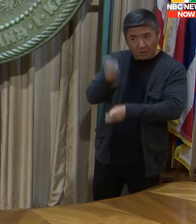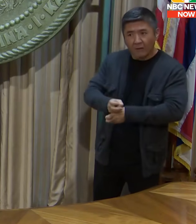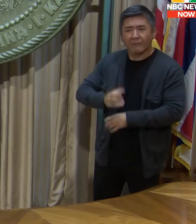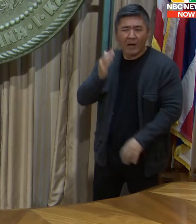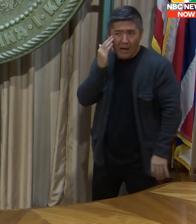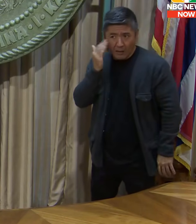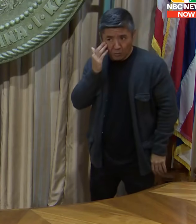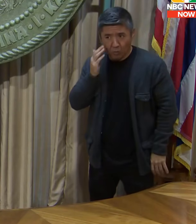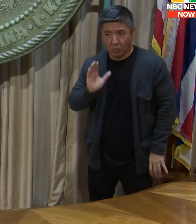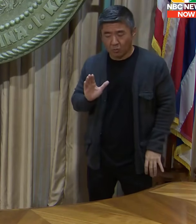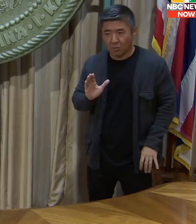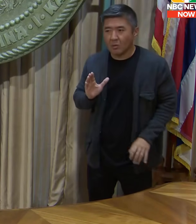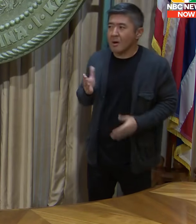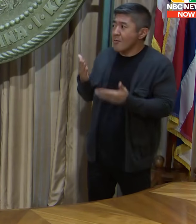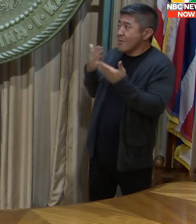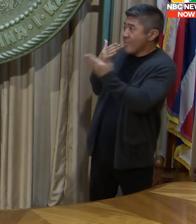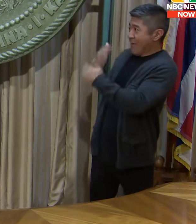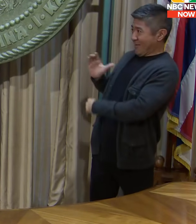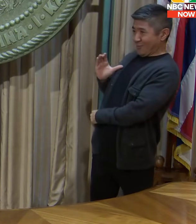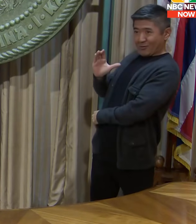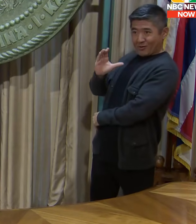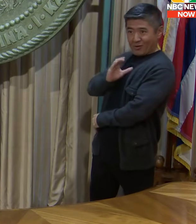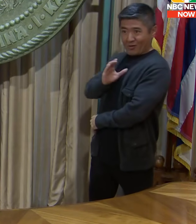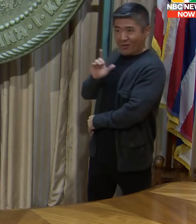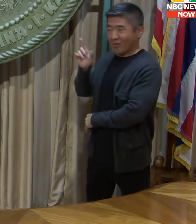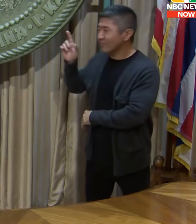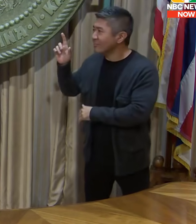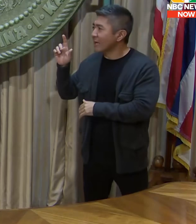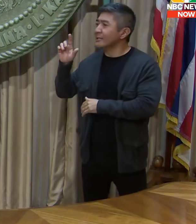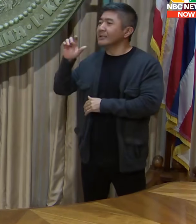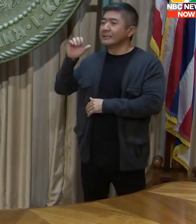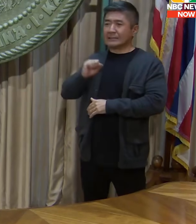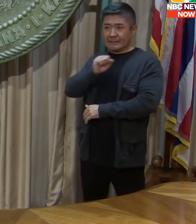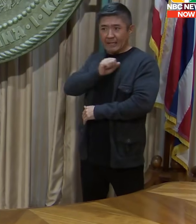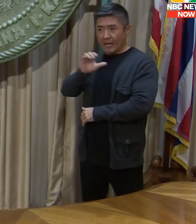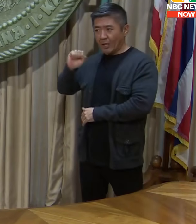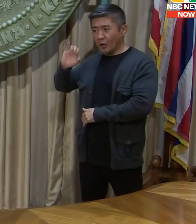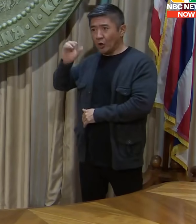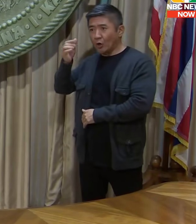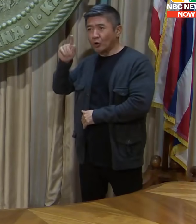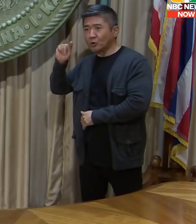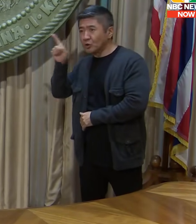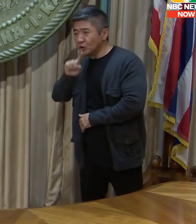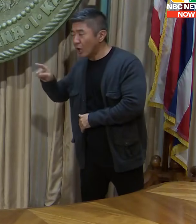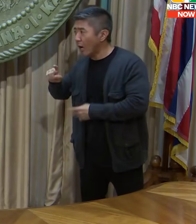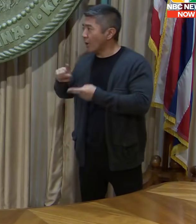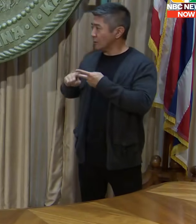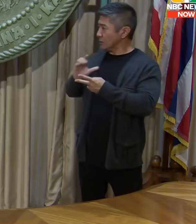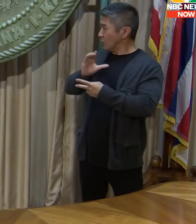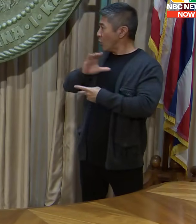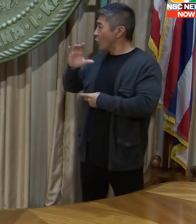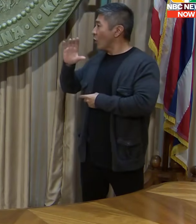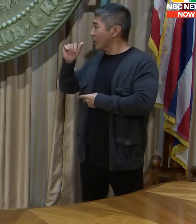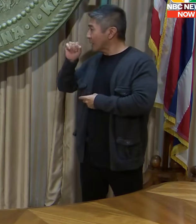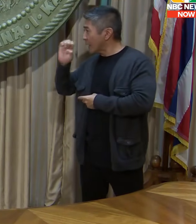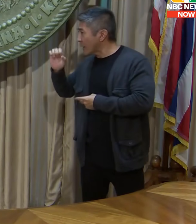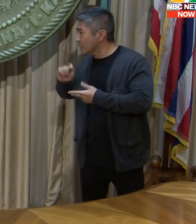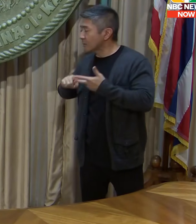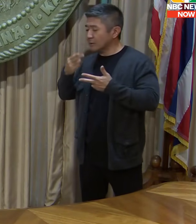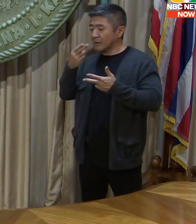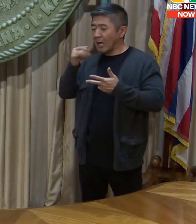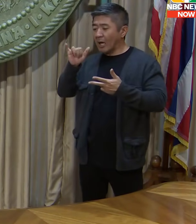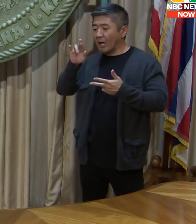thank our congressional delegation, Senator Schatz, Congressman Case, Senator Hirono, and